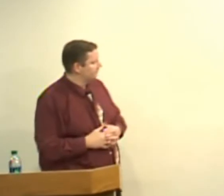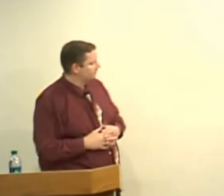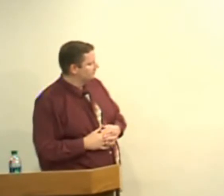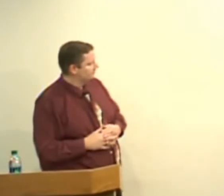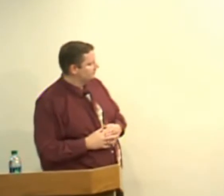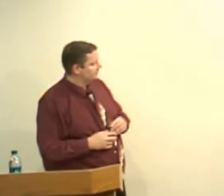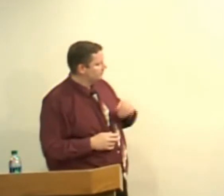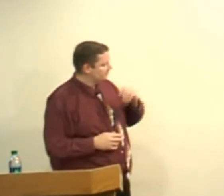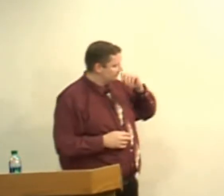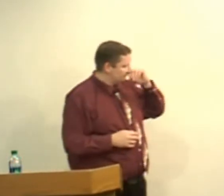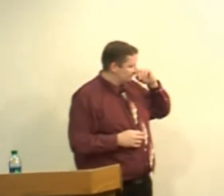together.